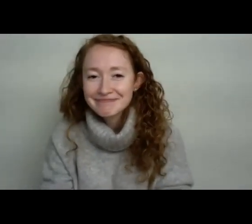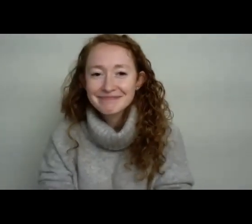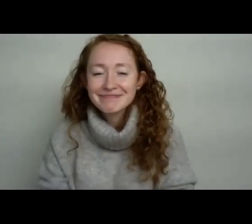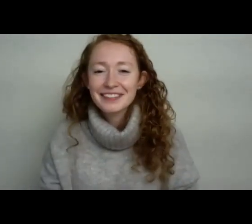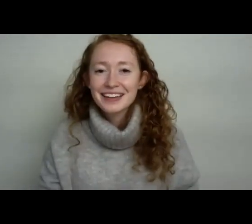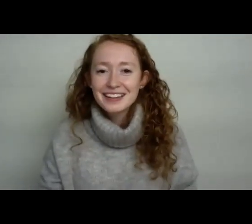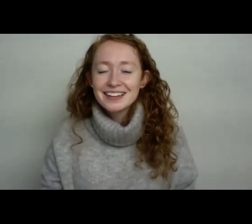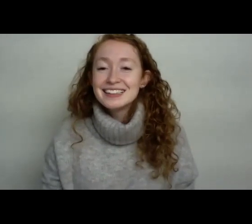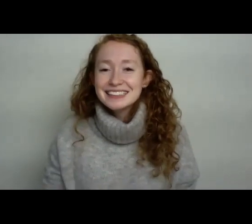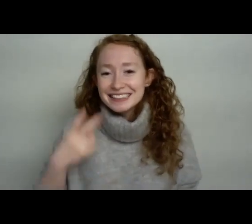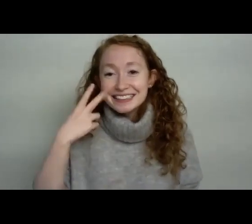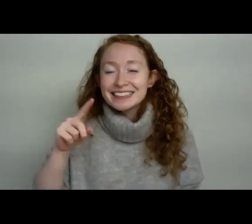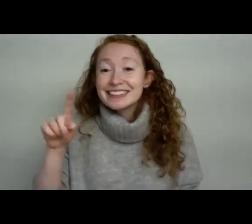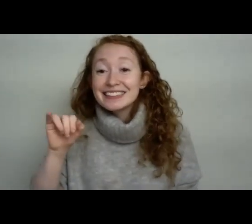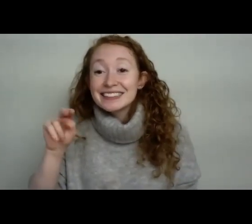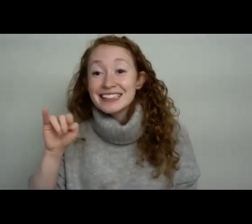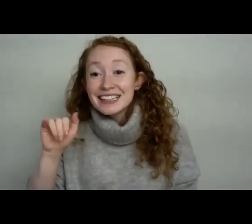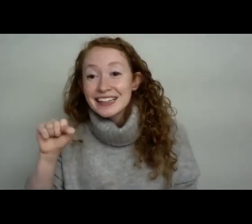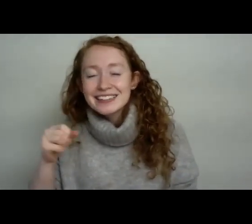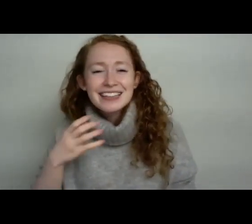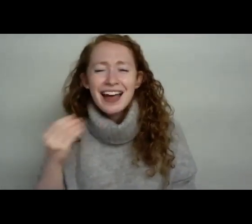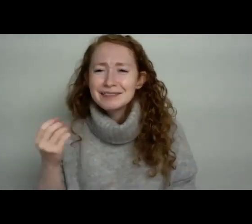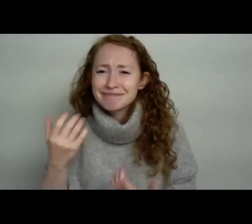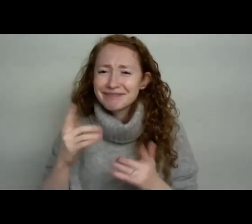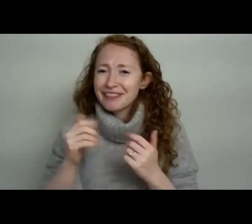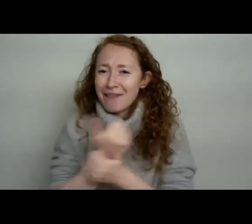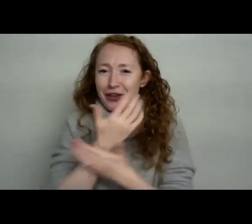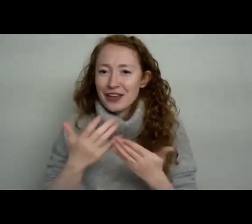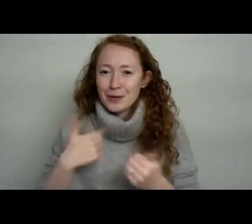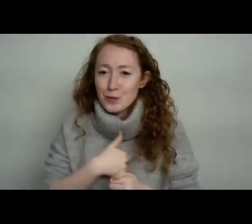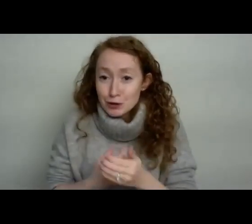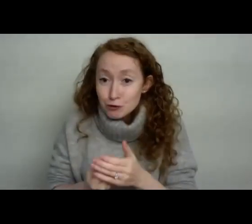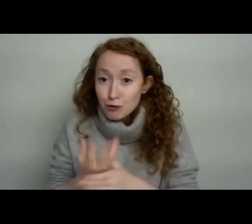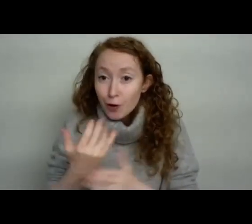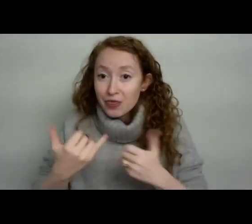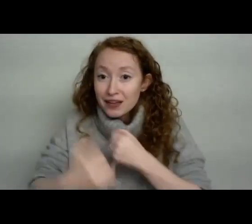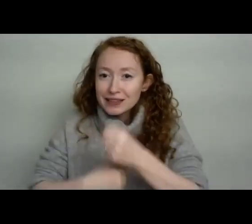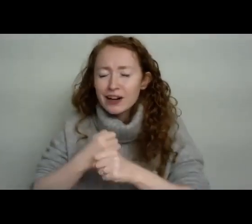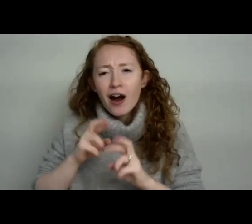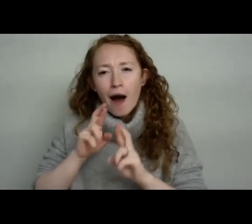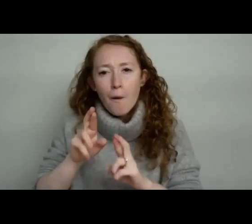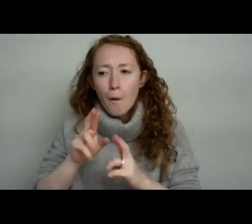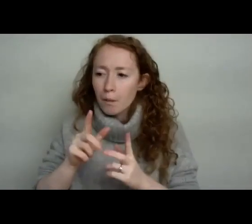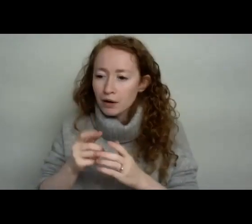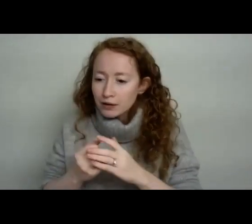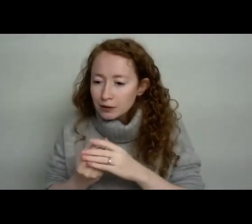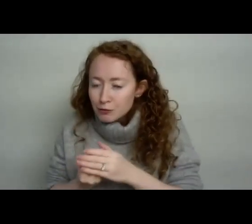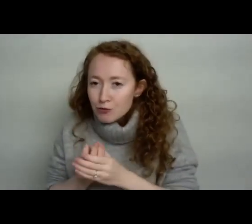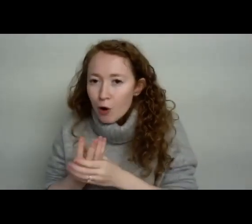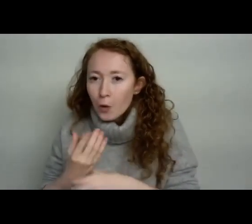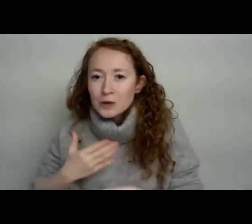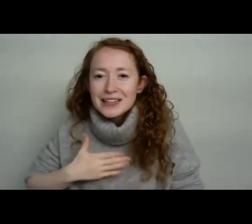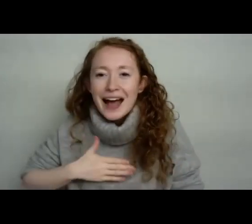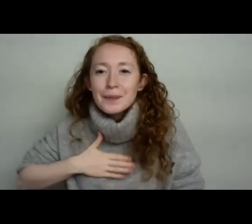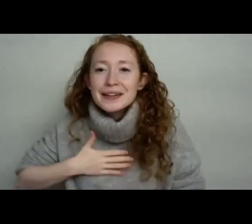happiness of zinnias, of all the things that we grow this year, surround us and so many more people with those moments of